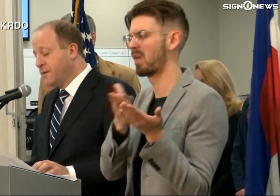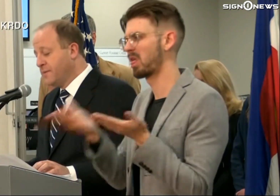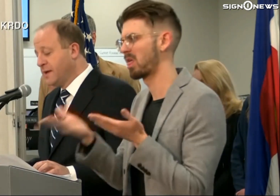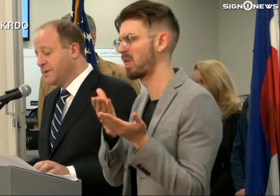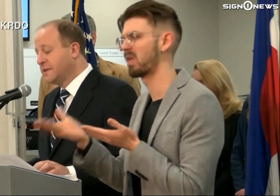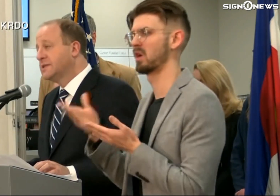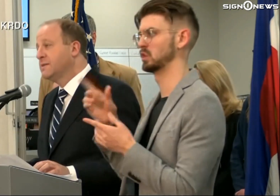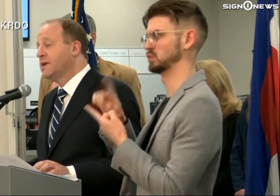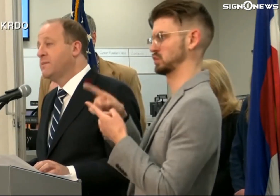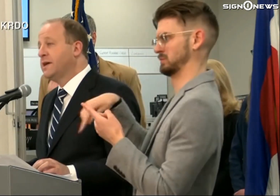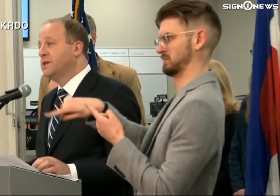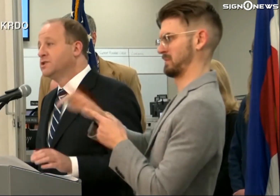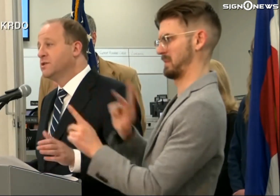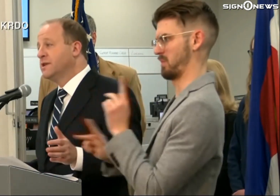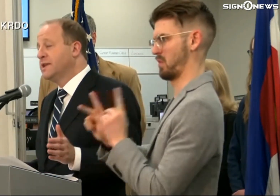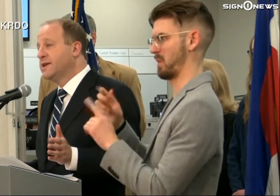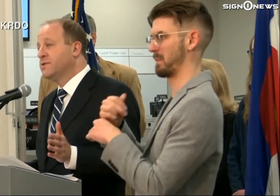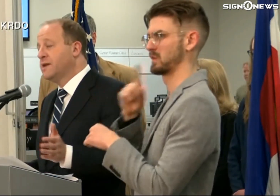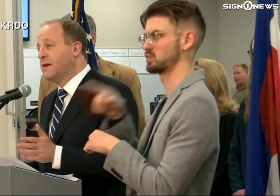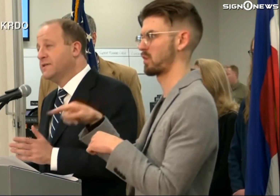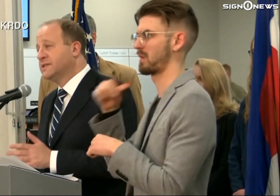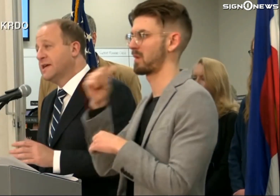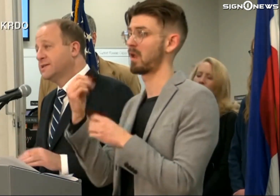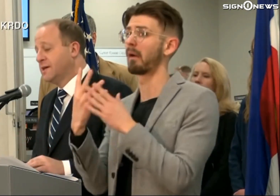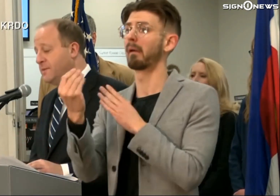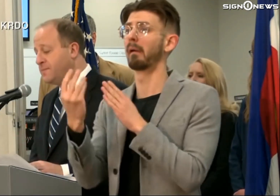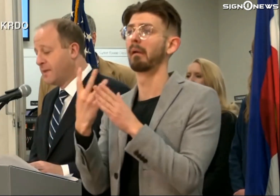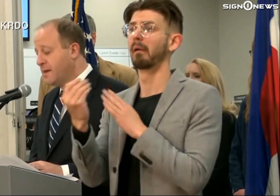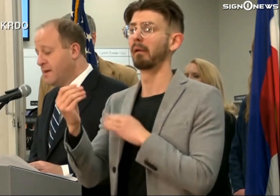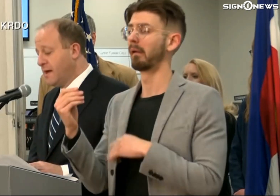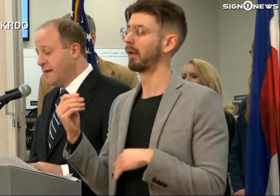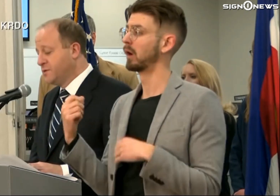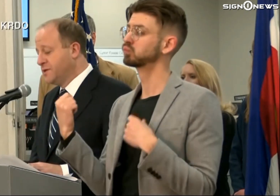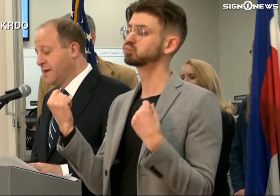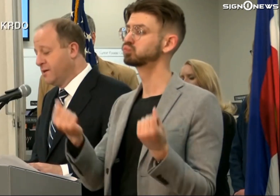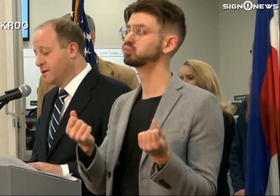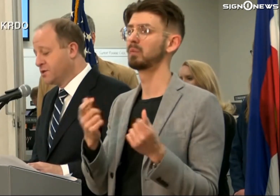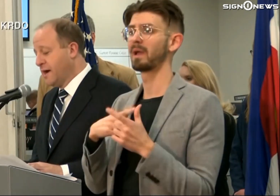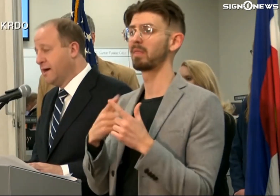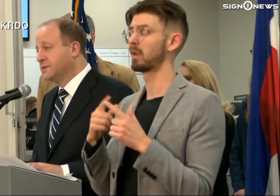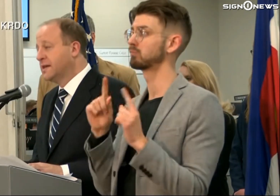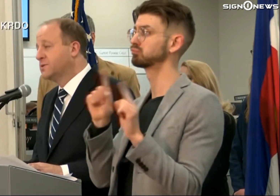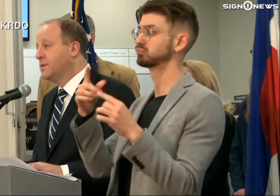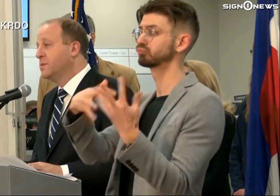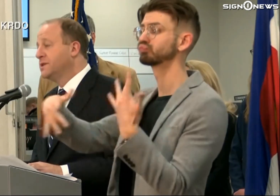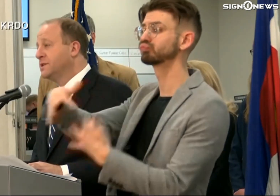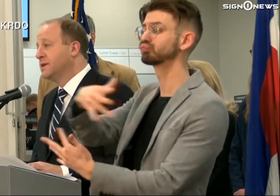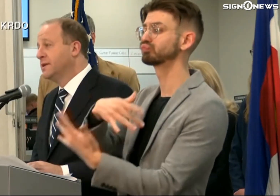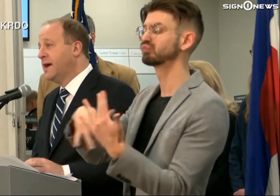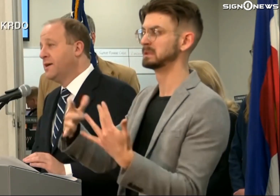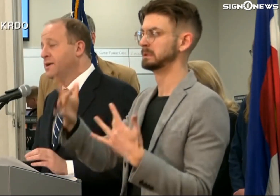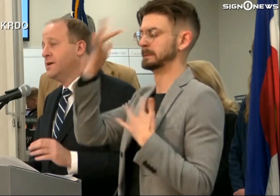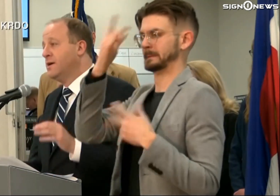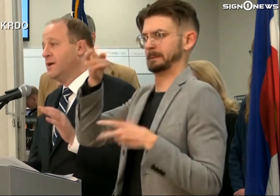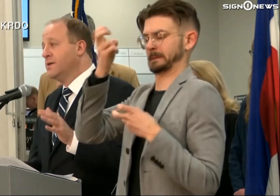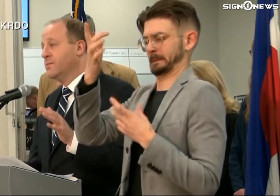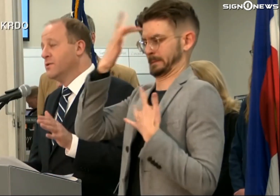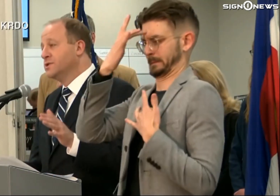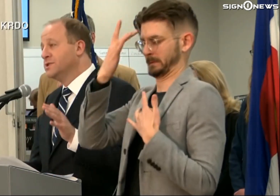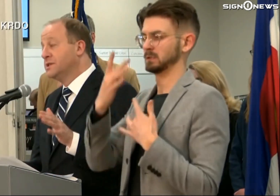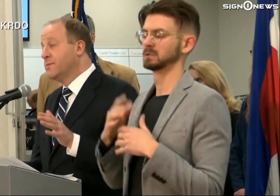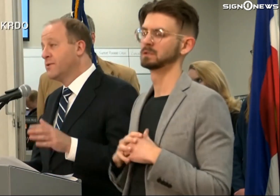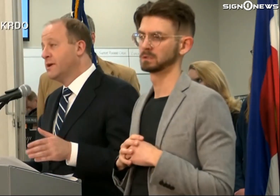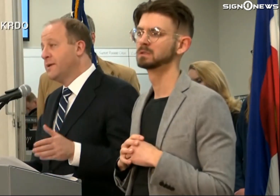that they have company, but at the same time making sure that they don't, out of necessity, have to attend large crowds. That's why we recently allowed, on